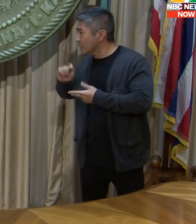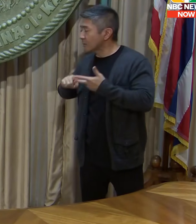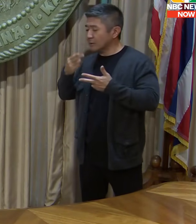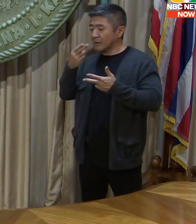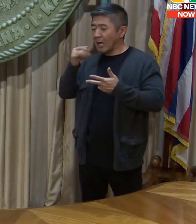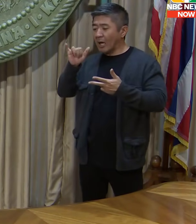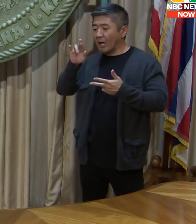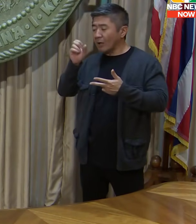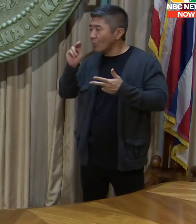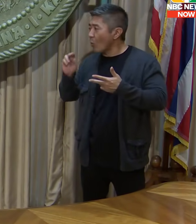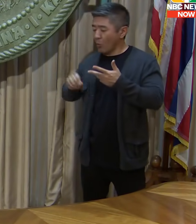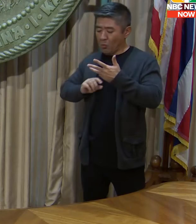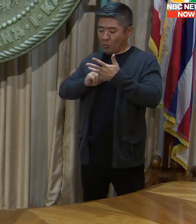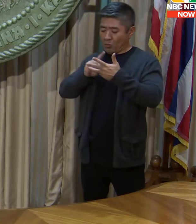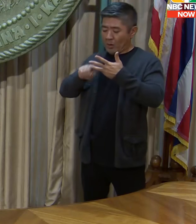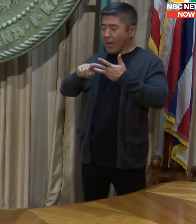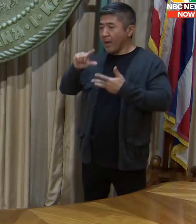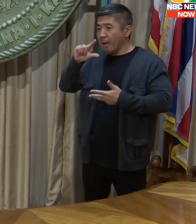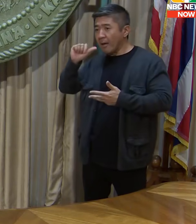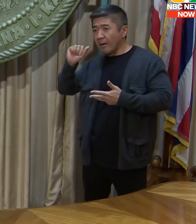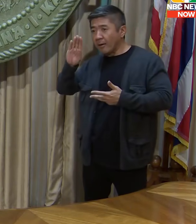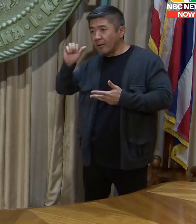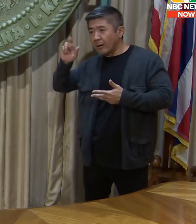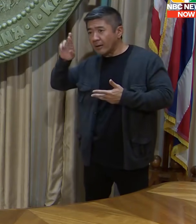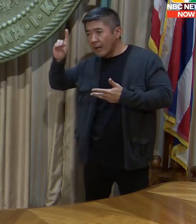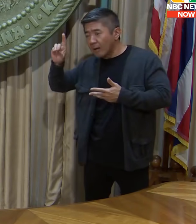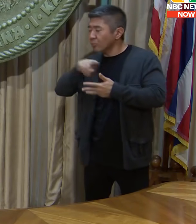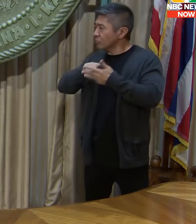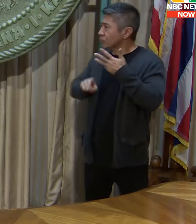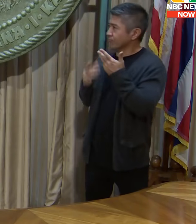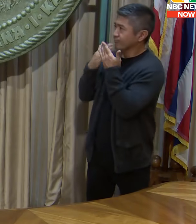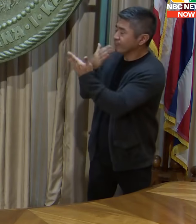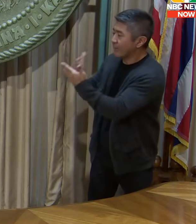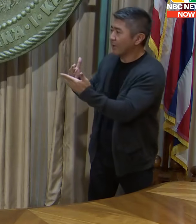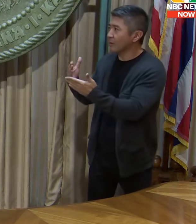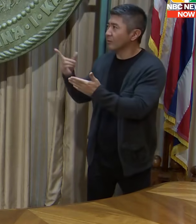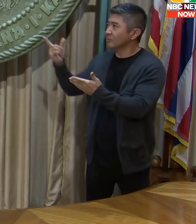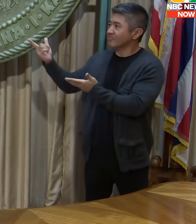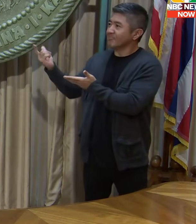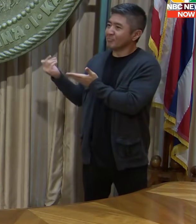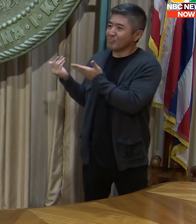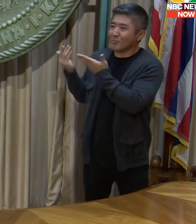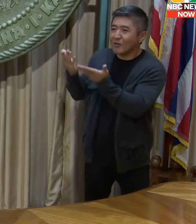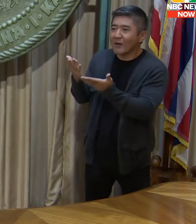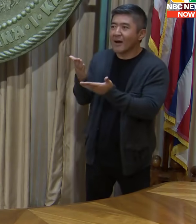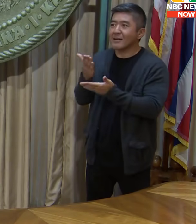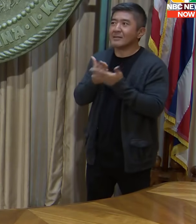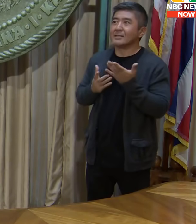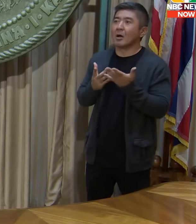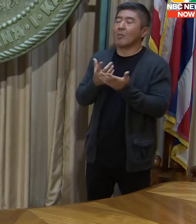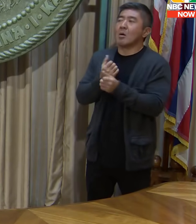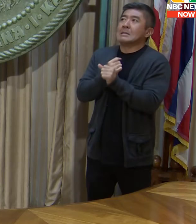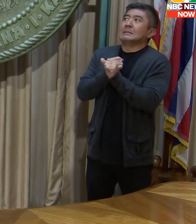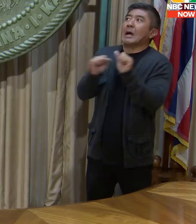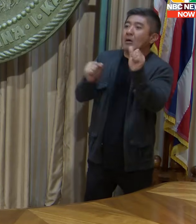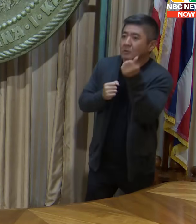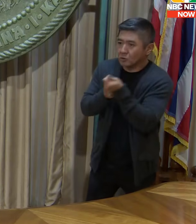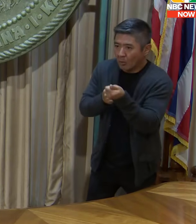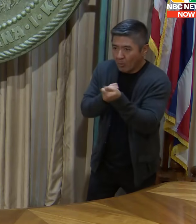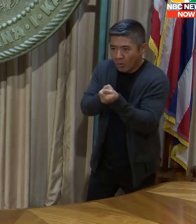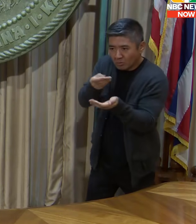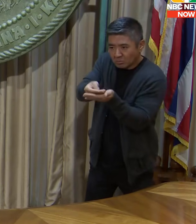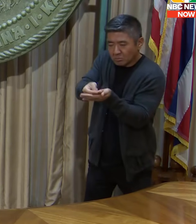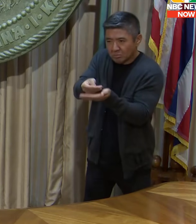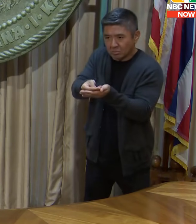Congresswoman Gabbard for really working with us to provide a safety net. You know, we are committed to helping each and